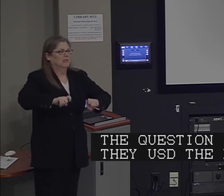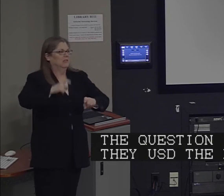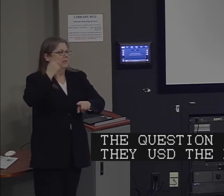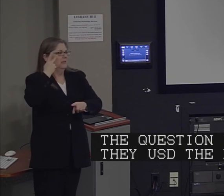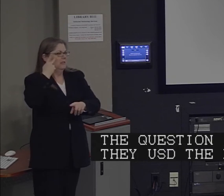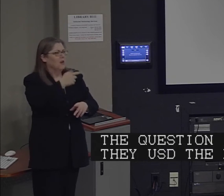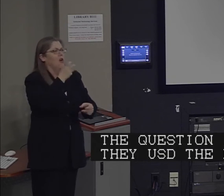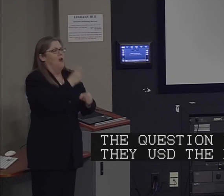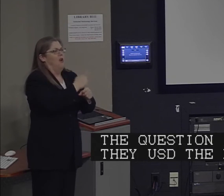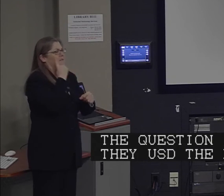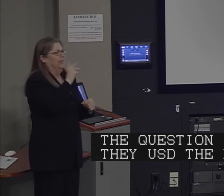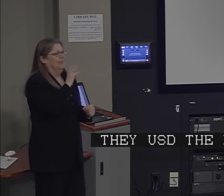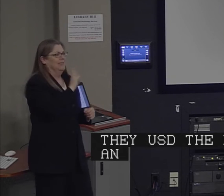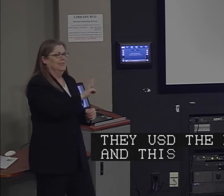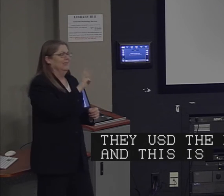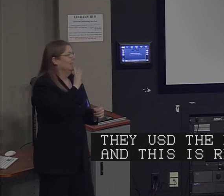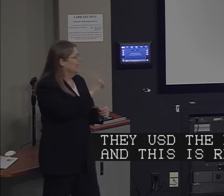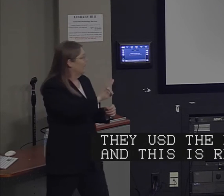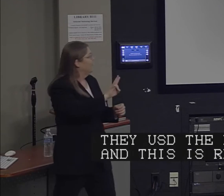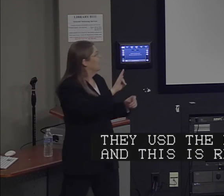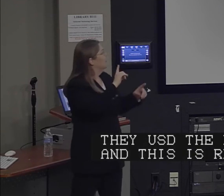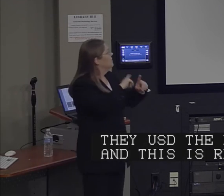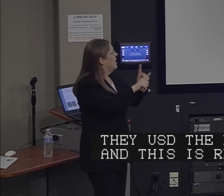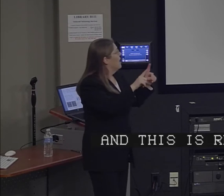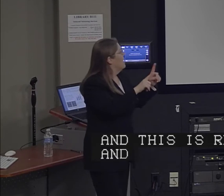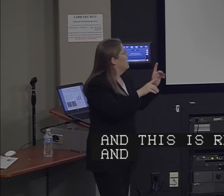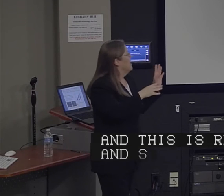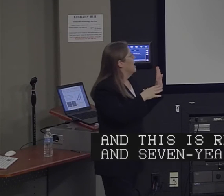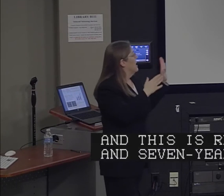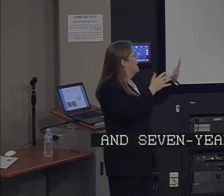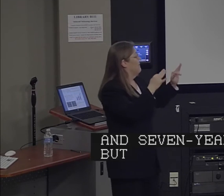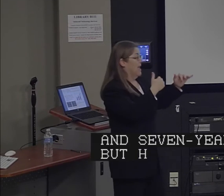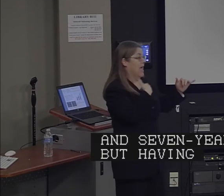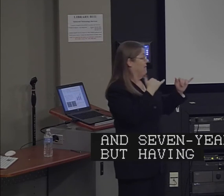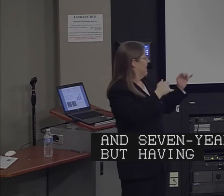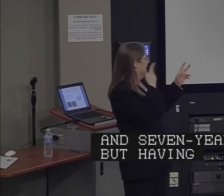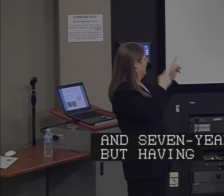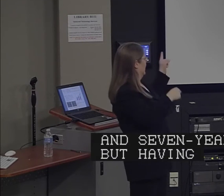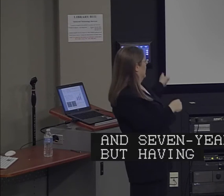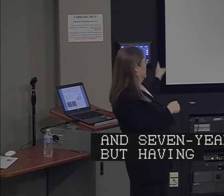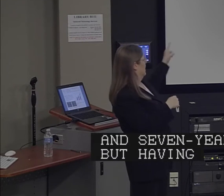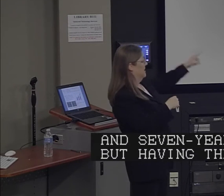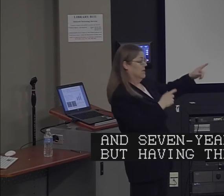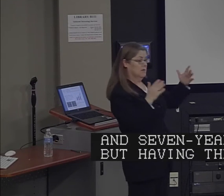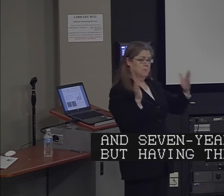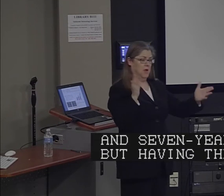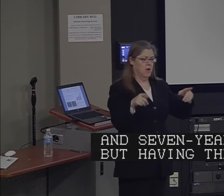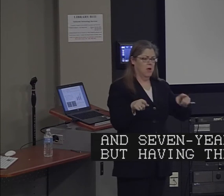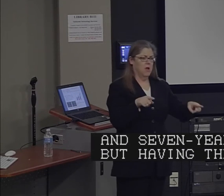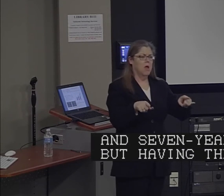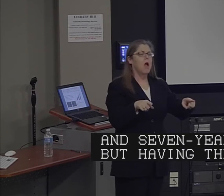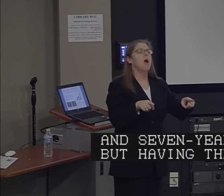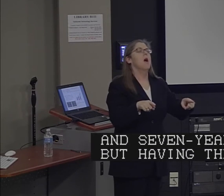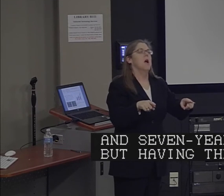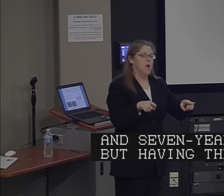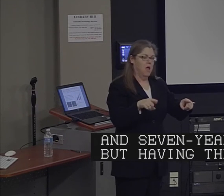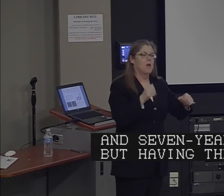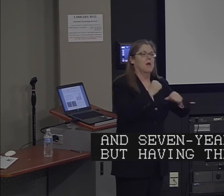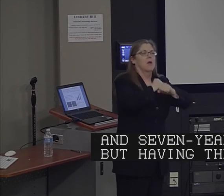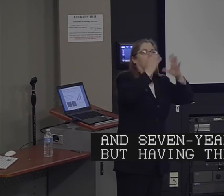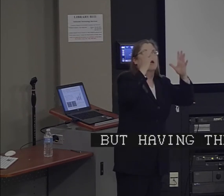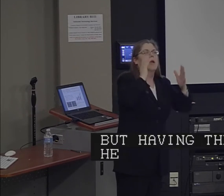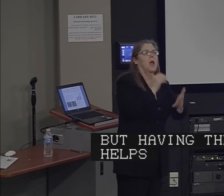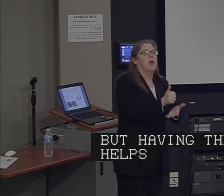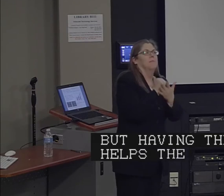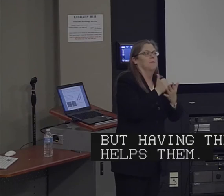but having the high aligned pair helps them. Especially it gets the 7 year olds above chance, and it gets the 8 year olds a lot